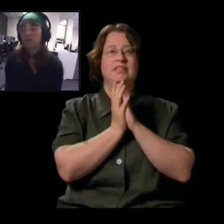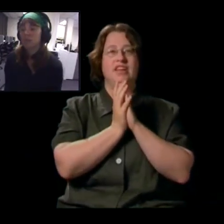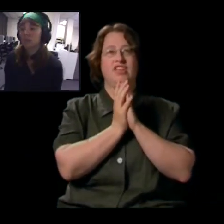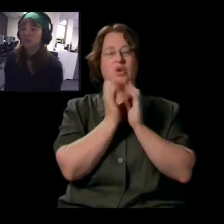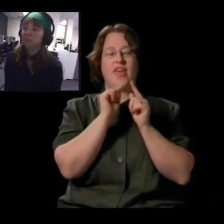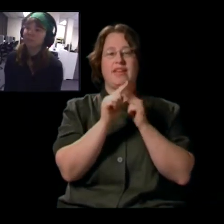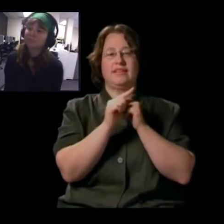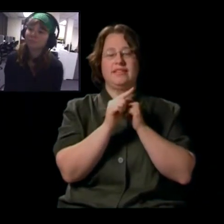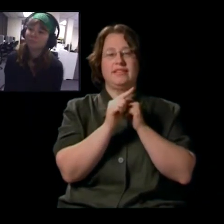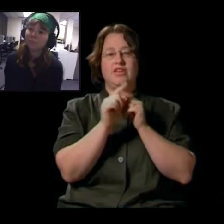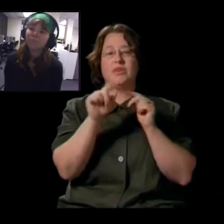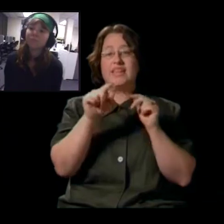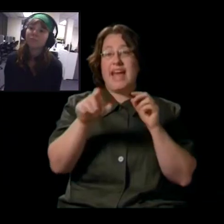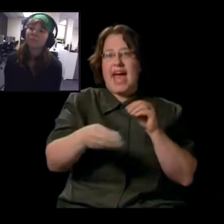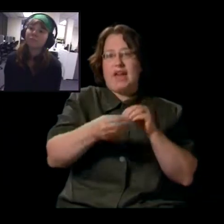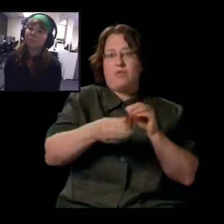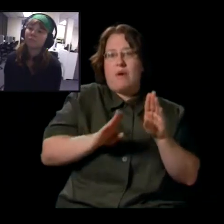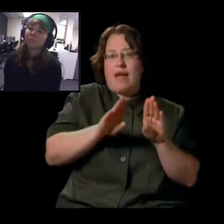going to do?